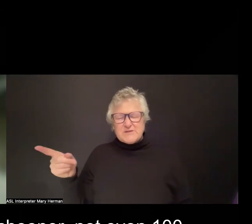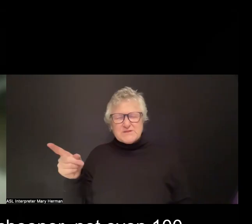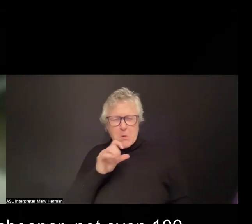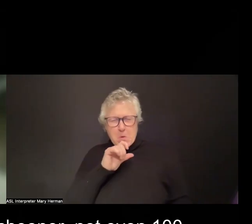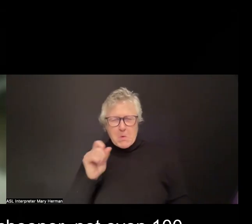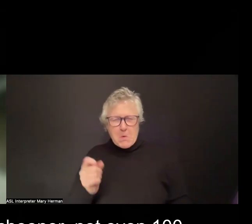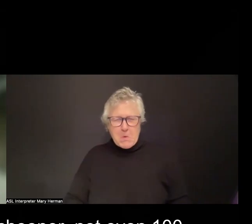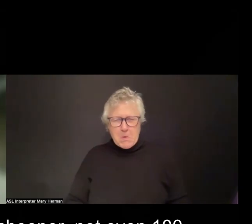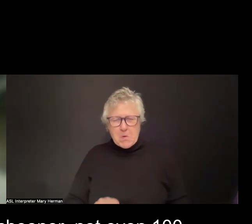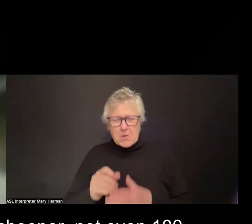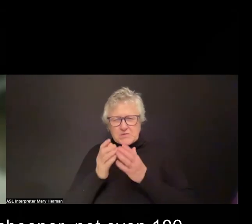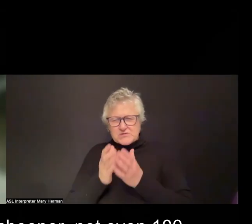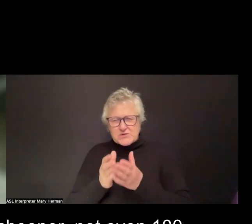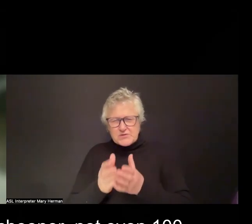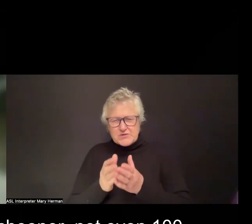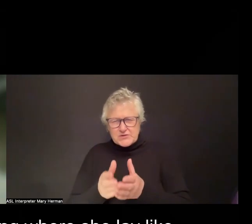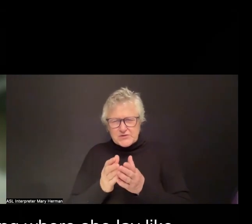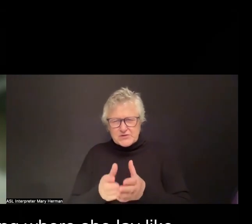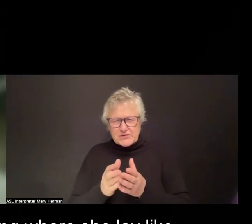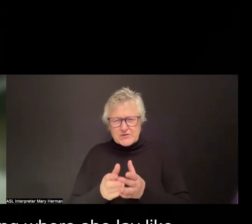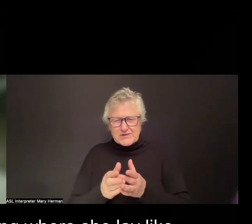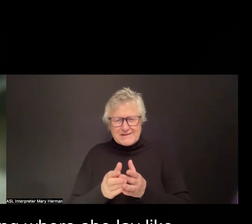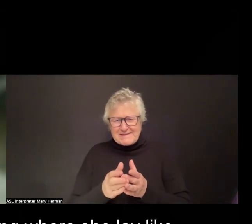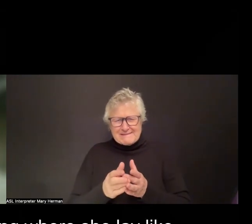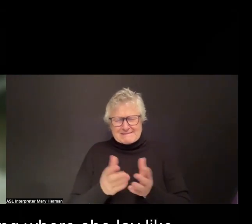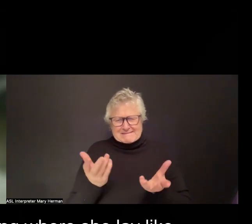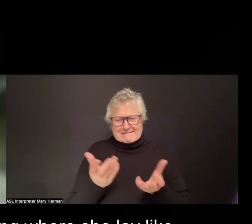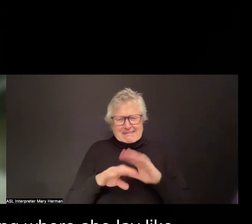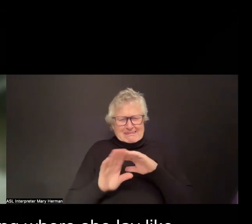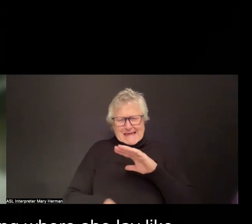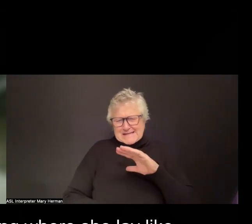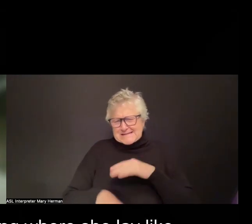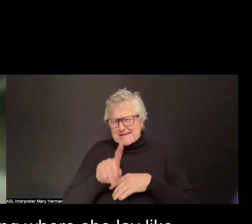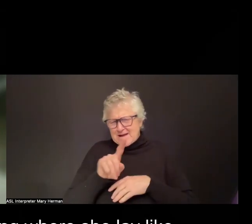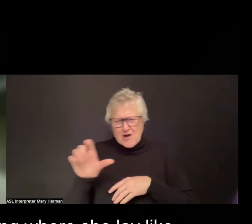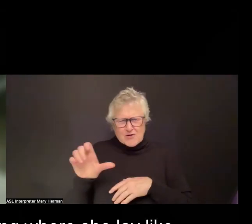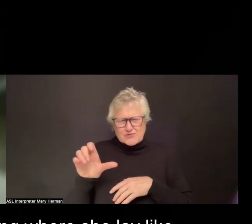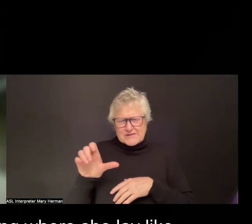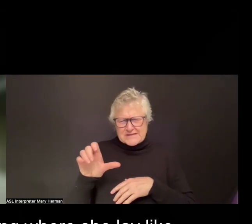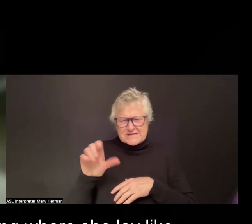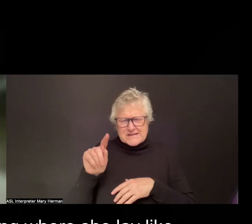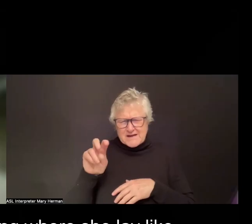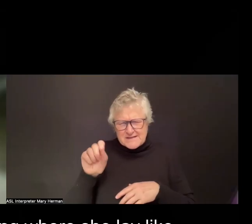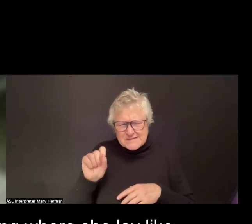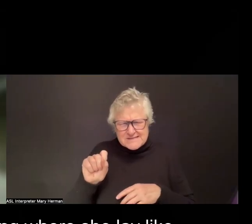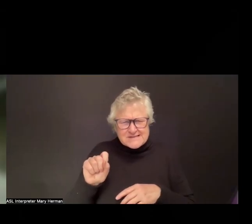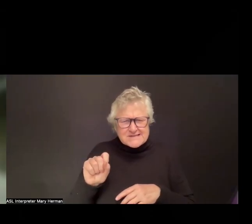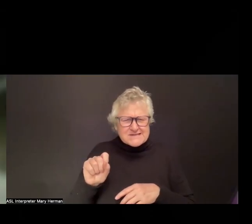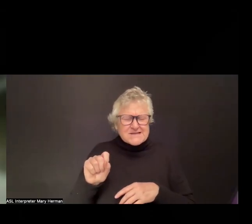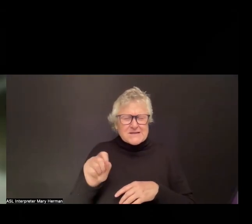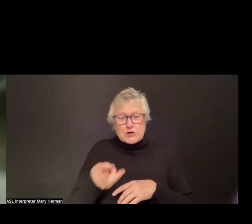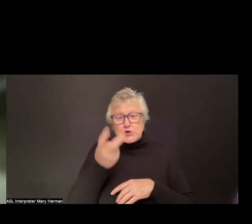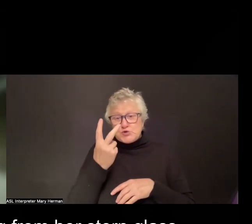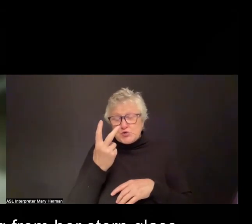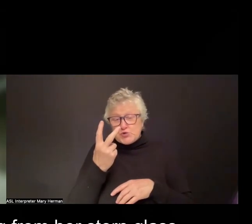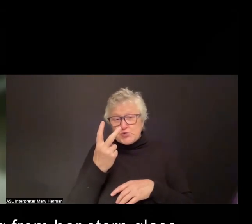100 tons, 2 masts, paint-chipped, worm-eaten, creaking where she lay like a tired tree that would snap at the first